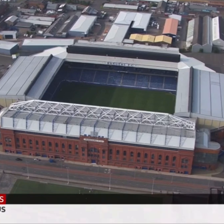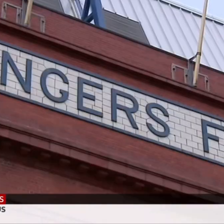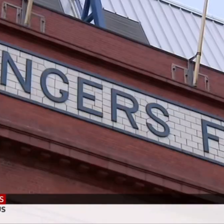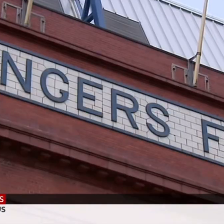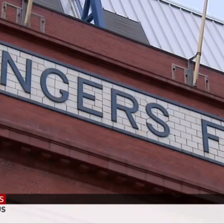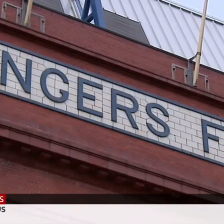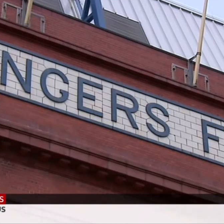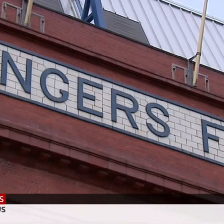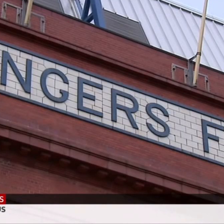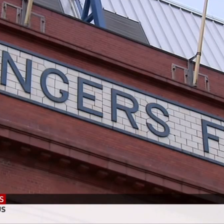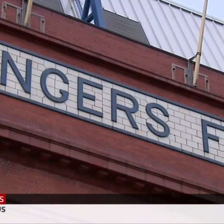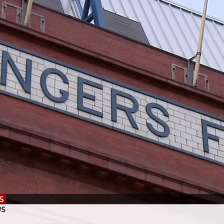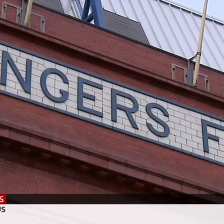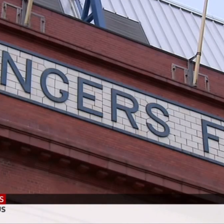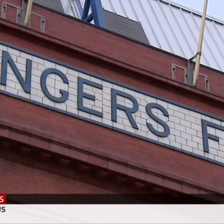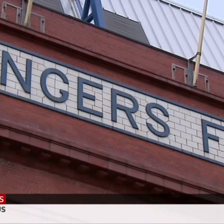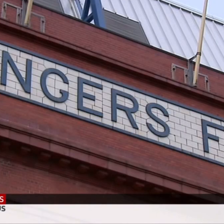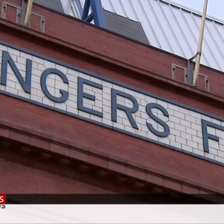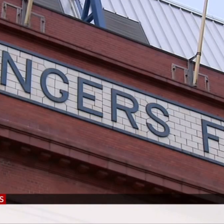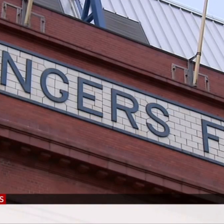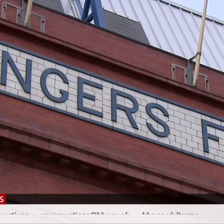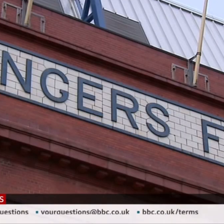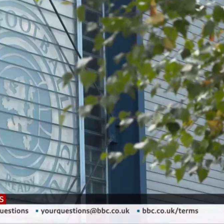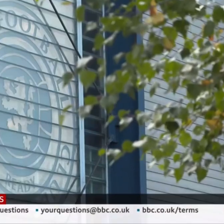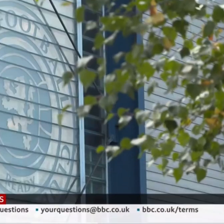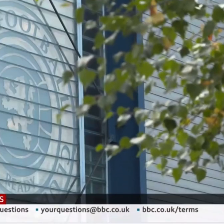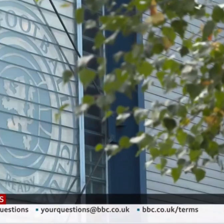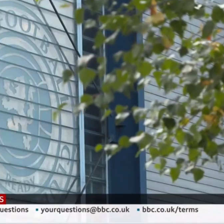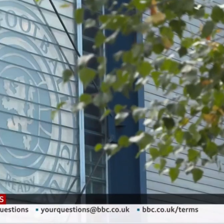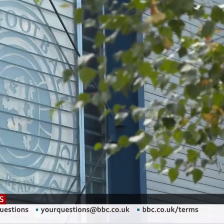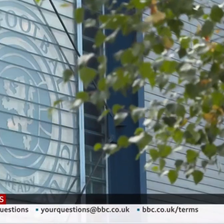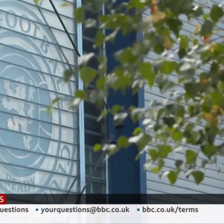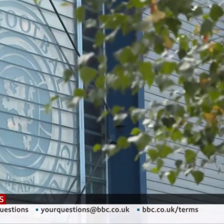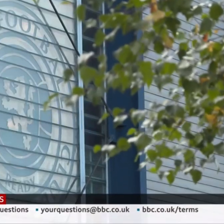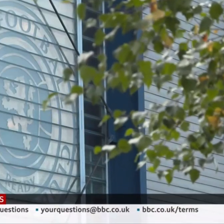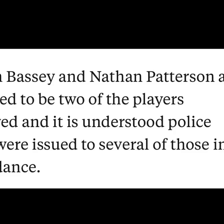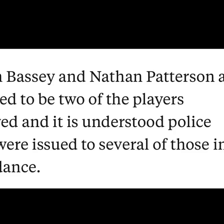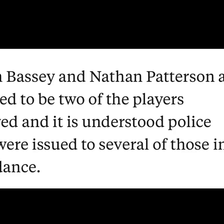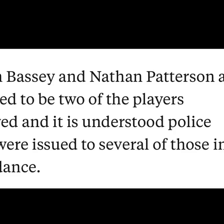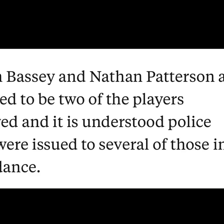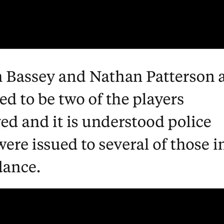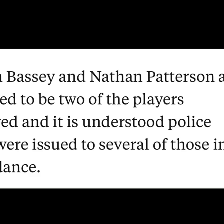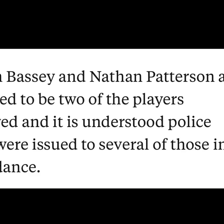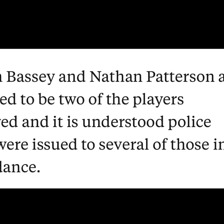Two fringe players at the club were suspended earlier this season for breaching protocols.